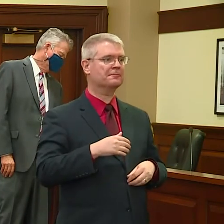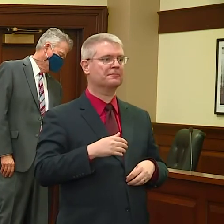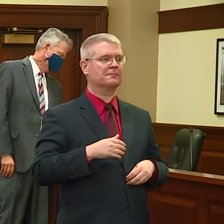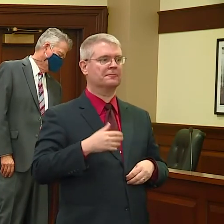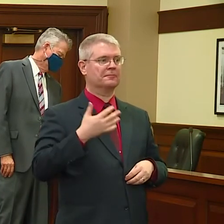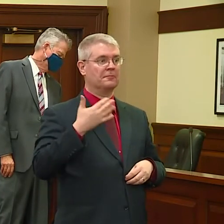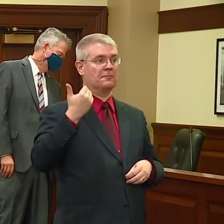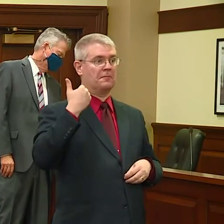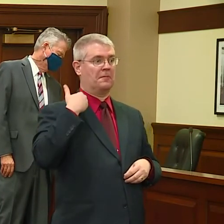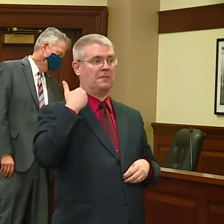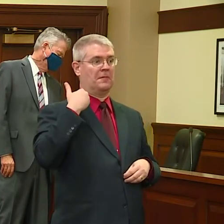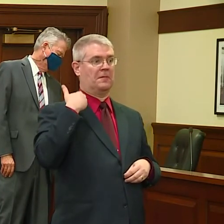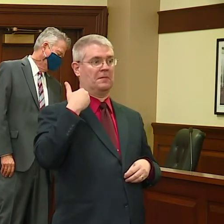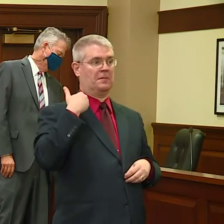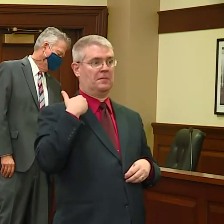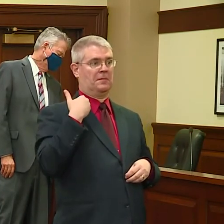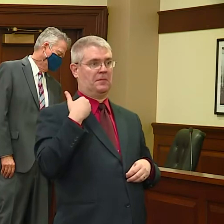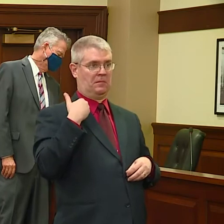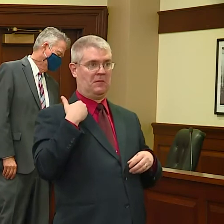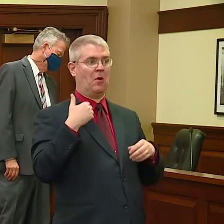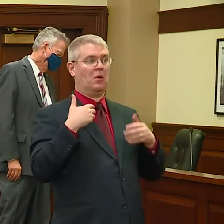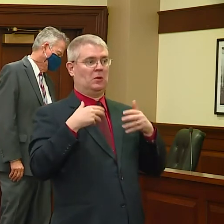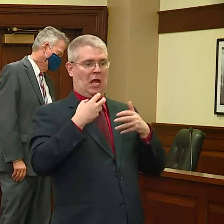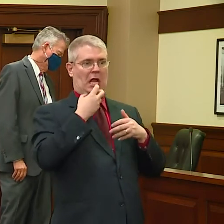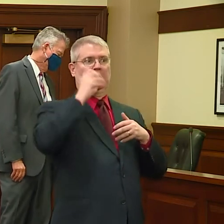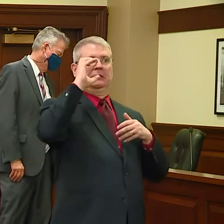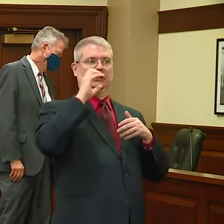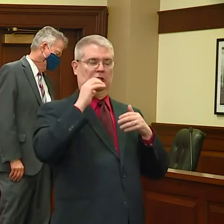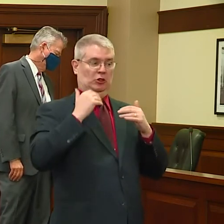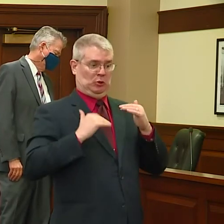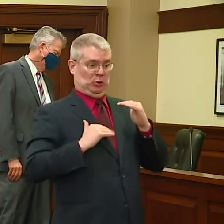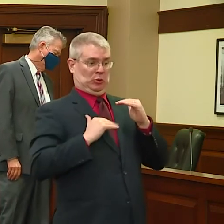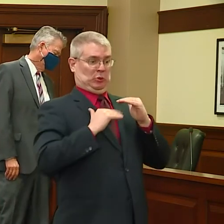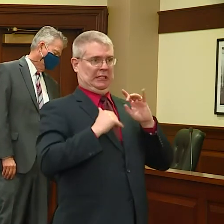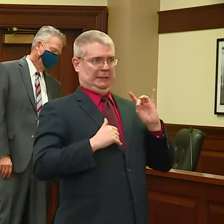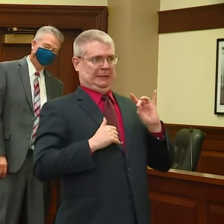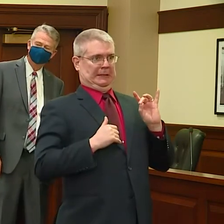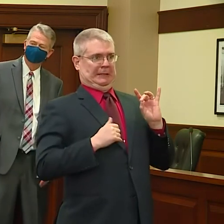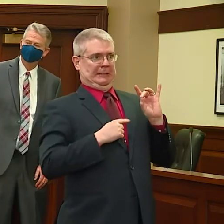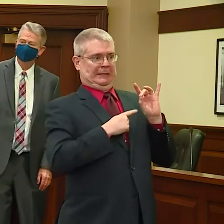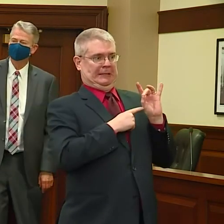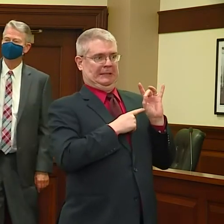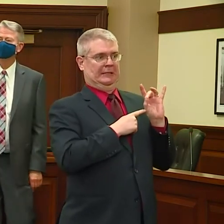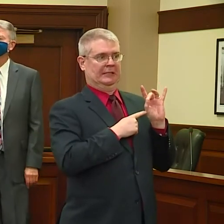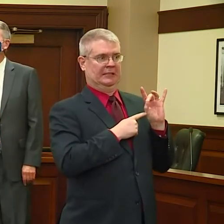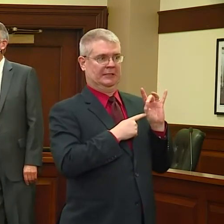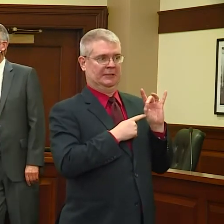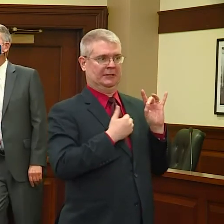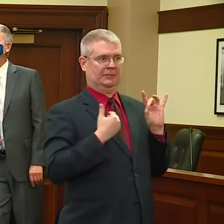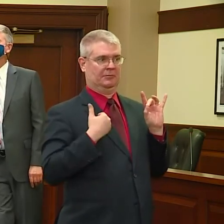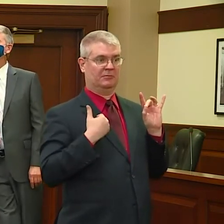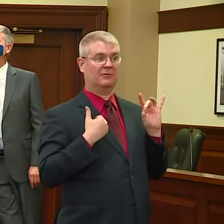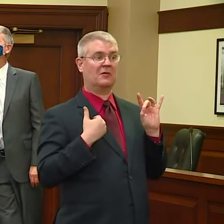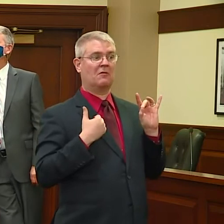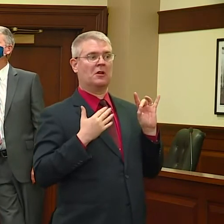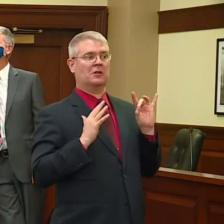other beds as well. On any given day, our ICU capacity ranges from 65% to